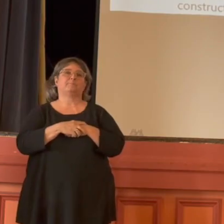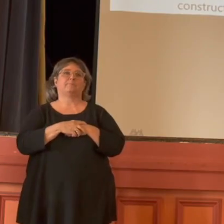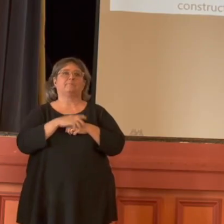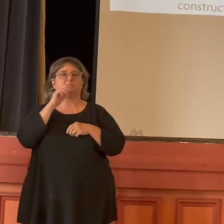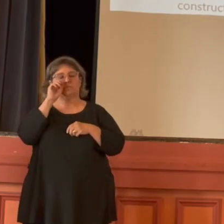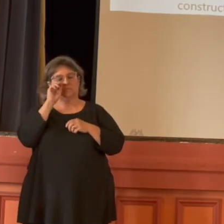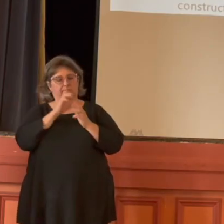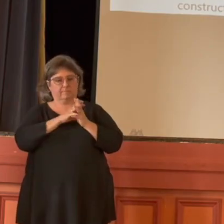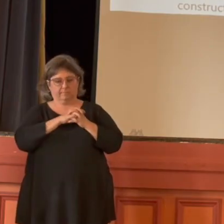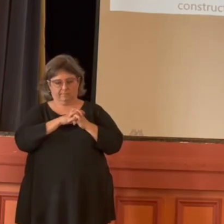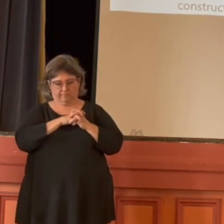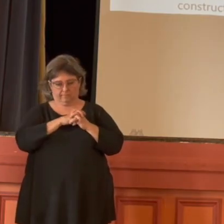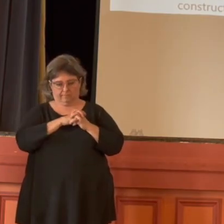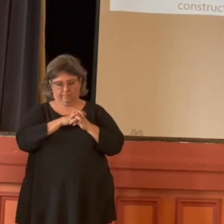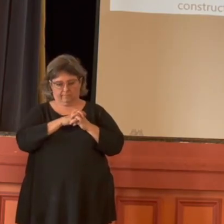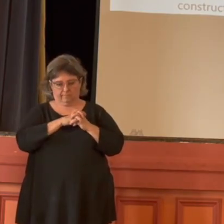Now,